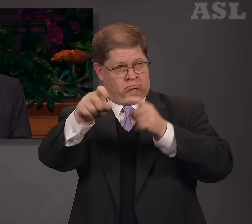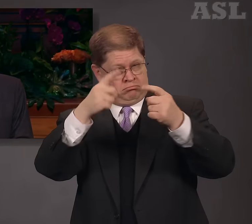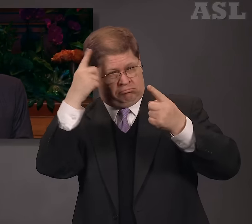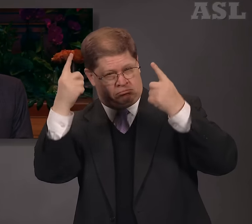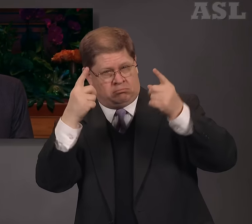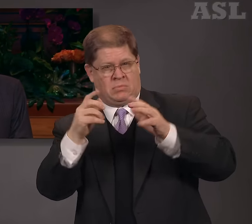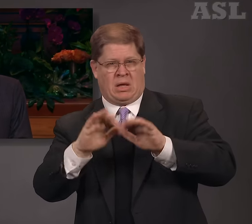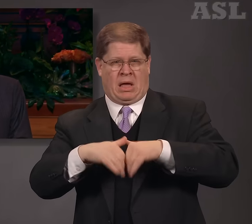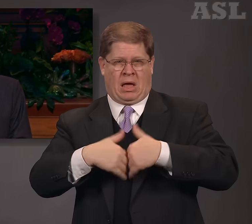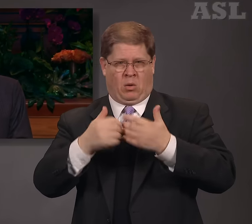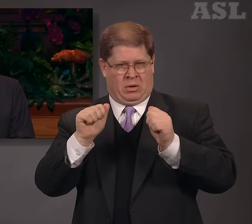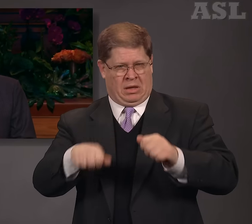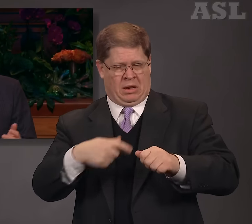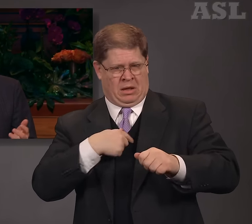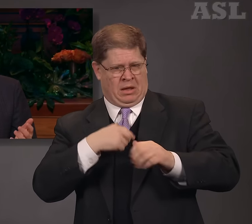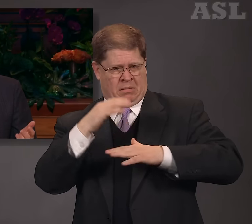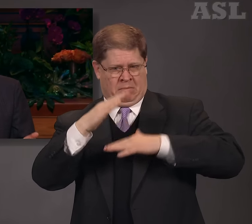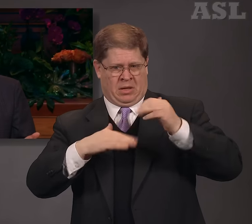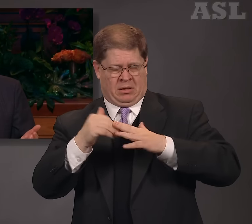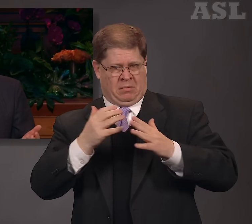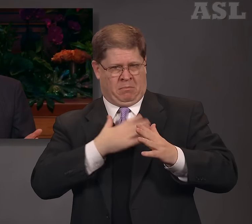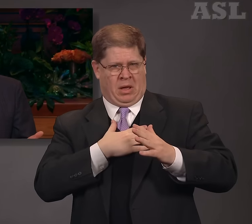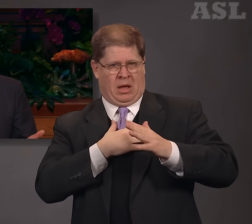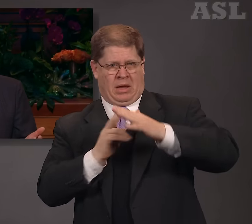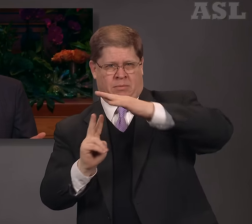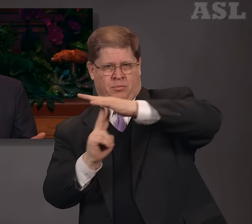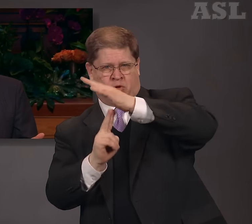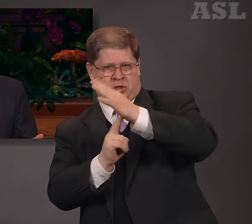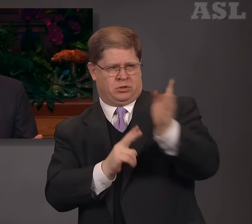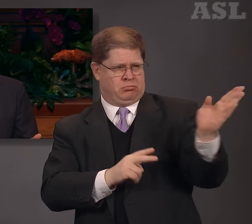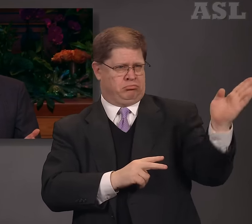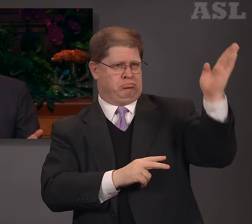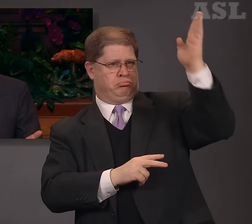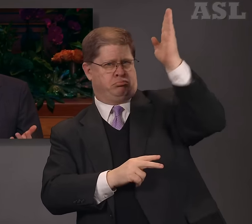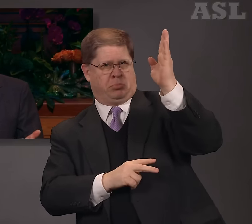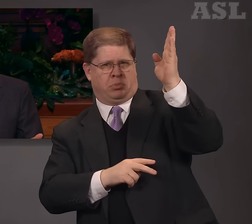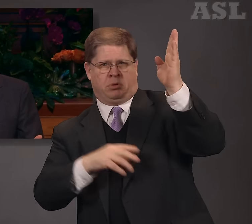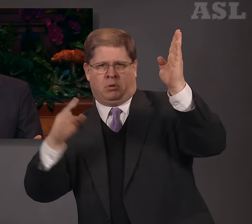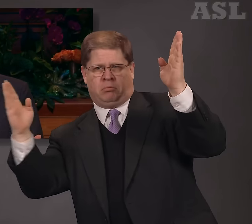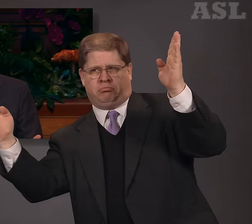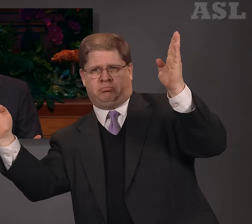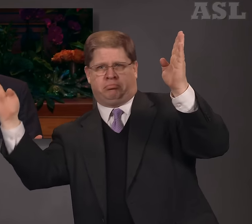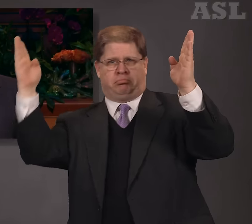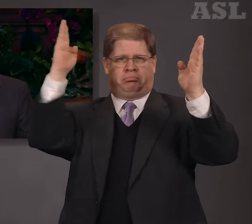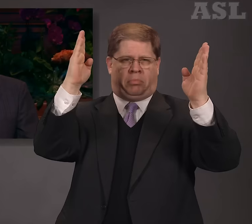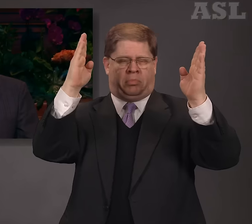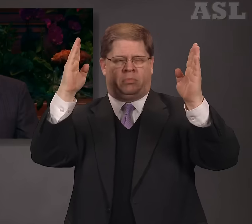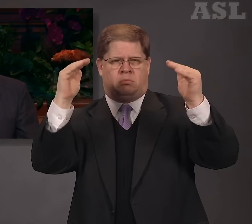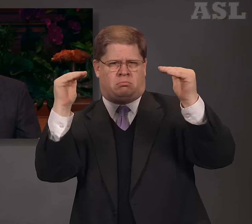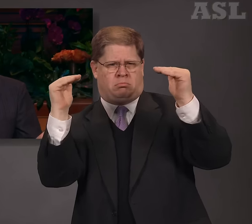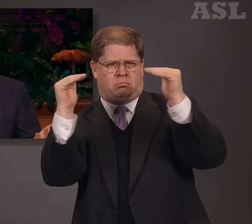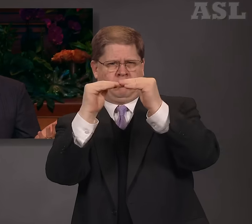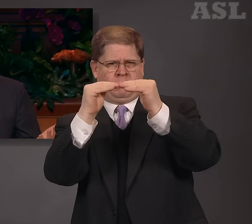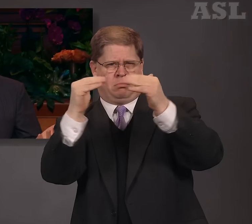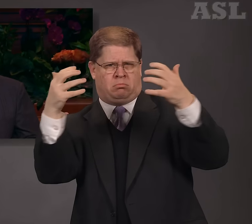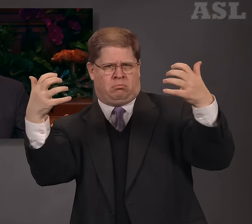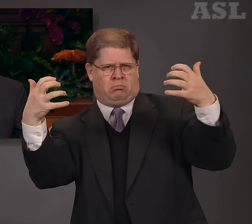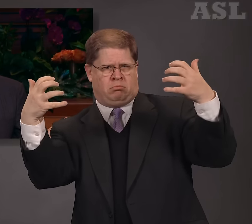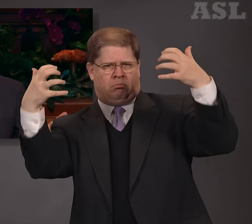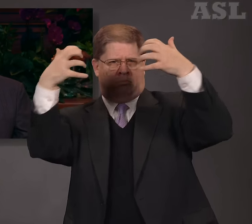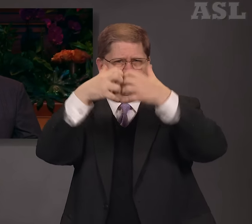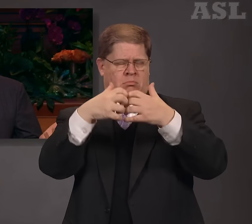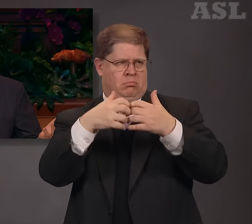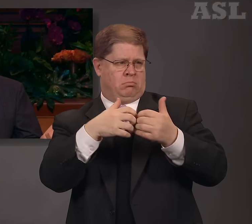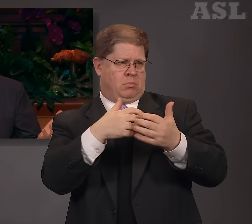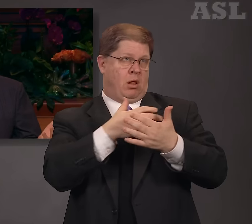this: how do we build our own bridge of faith and devotion, erecting tall bridge